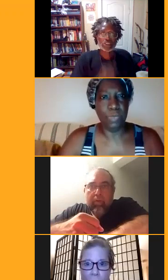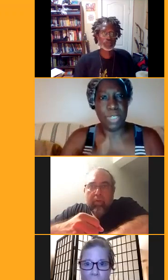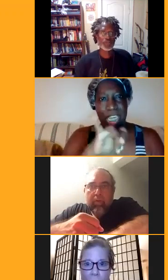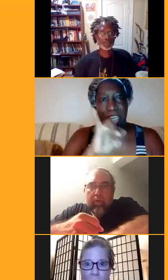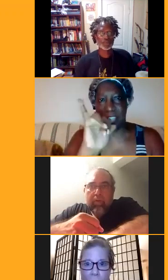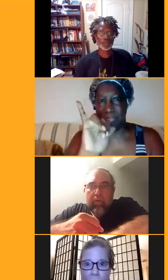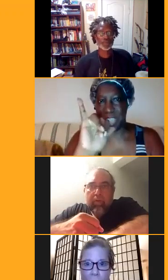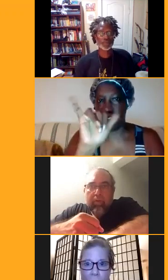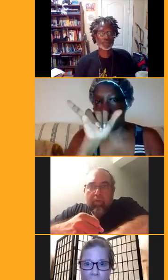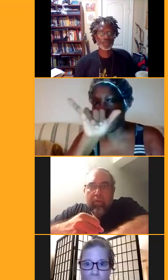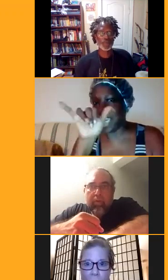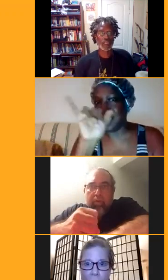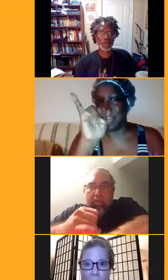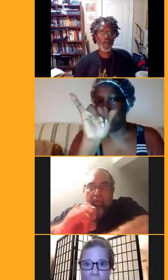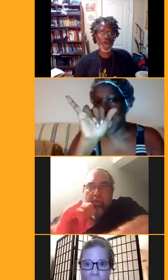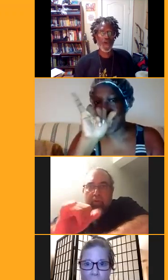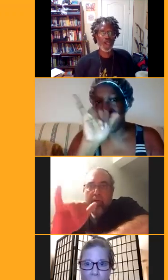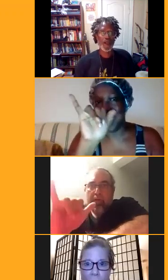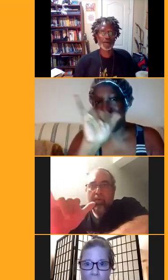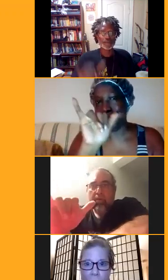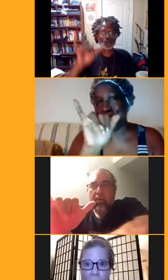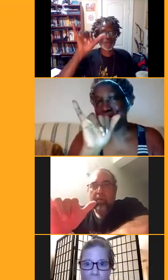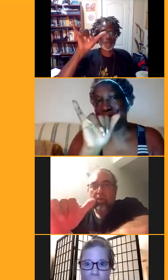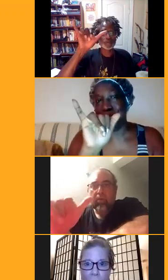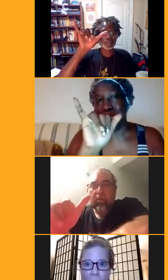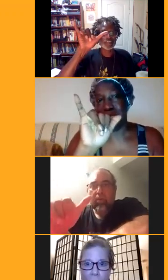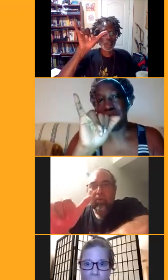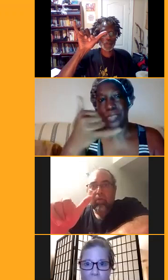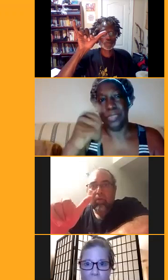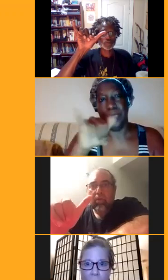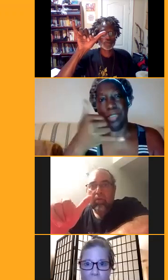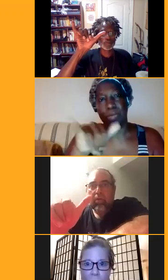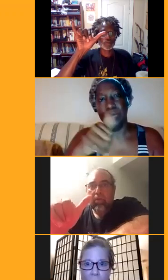Yellow would be alphabet Y.